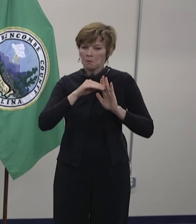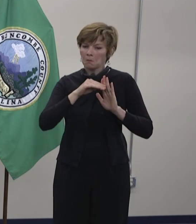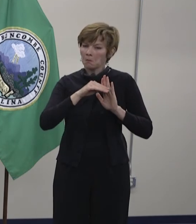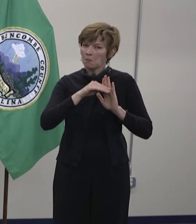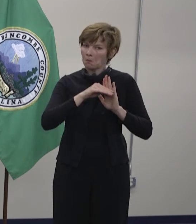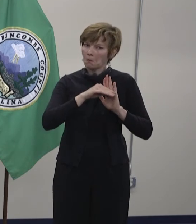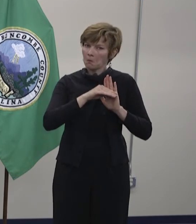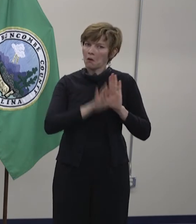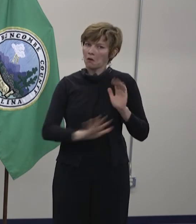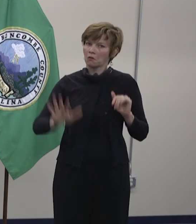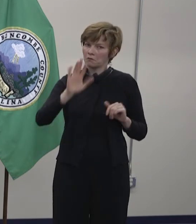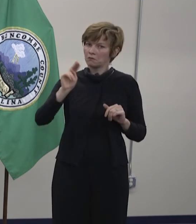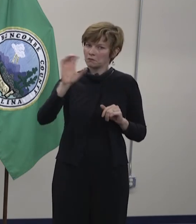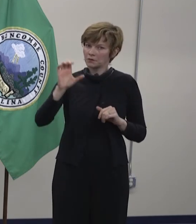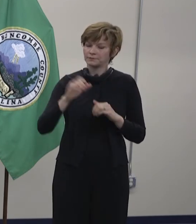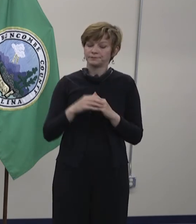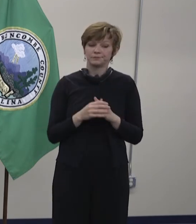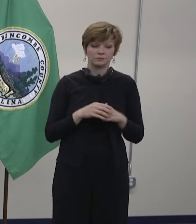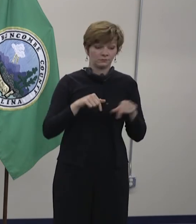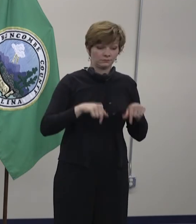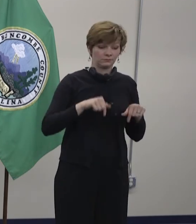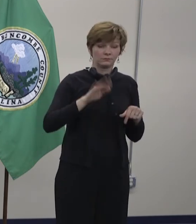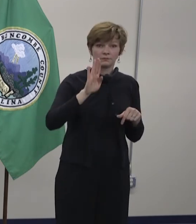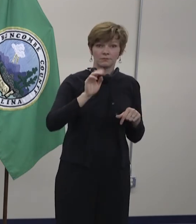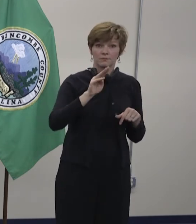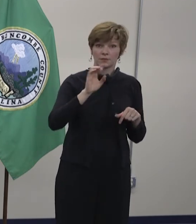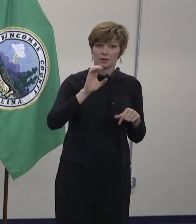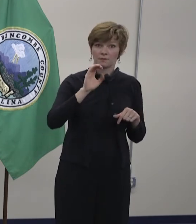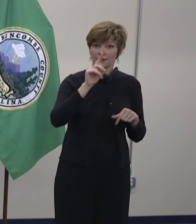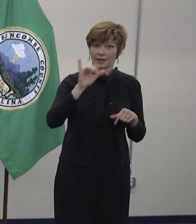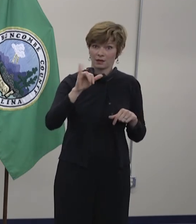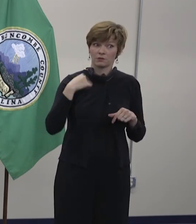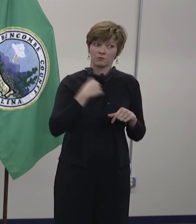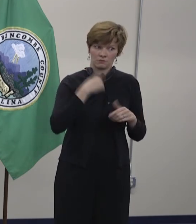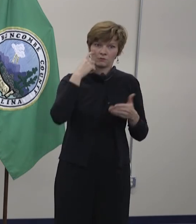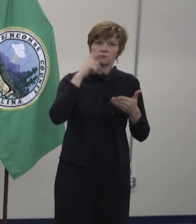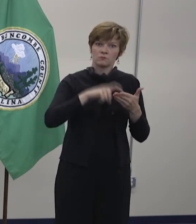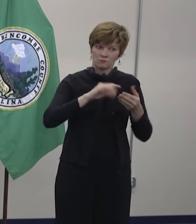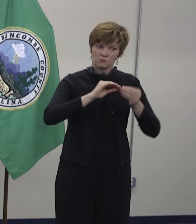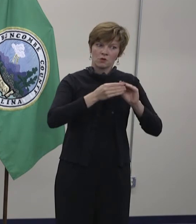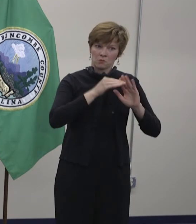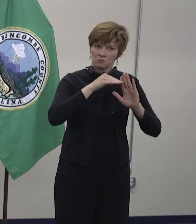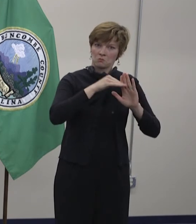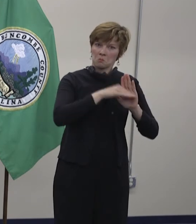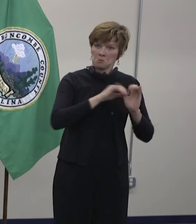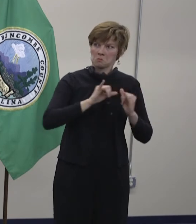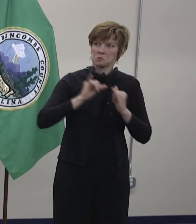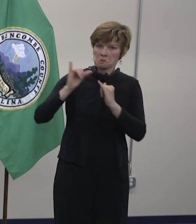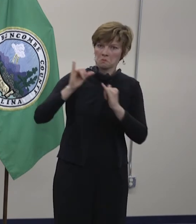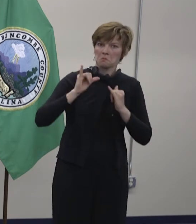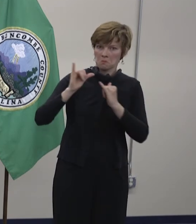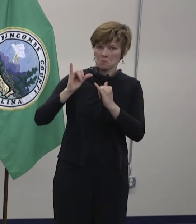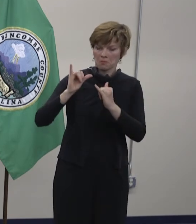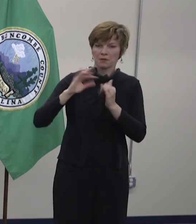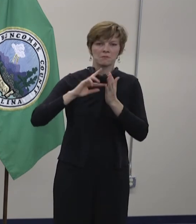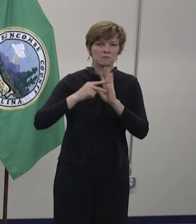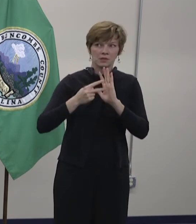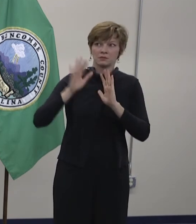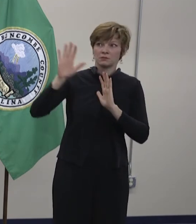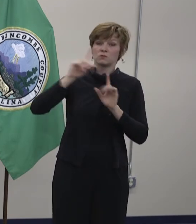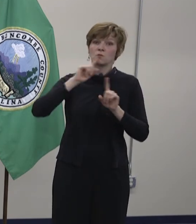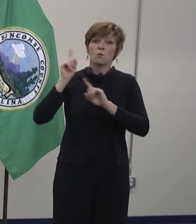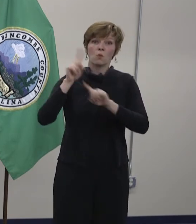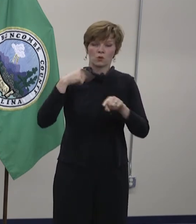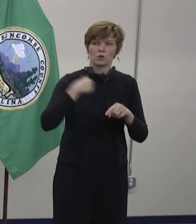Buncombe County is also observing these same positive trends and metrics locally and will therefore be fully aligning with